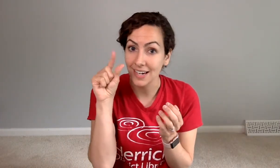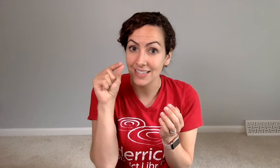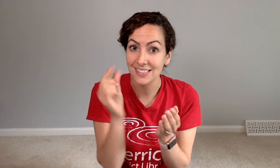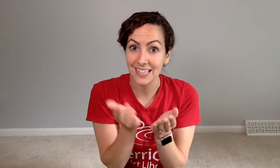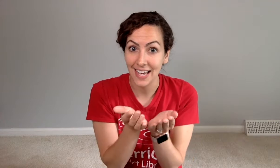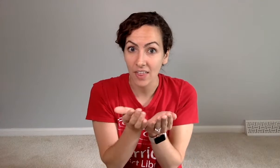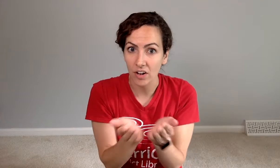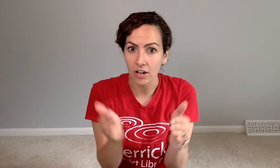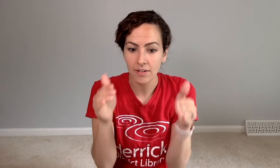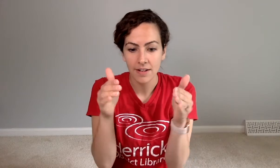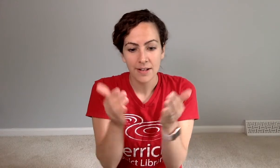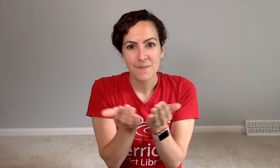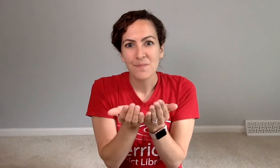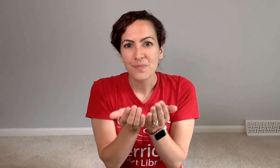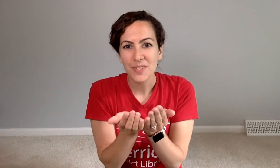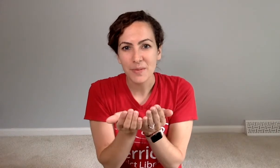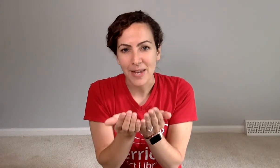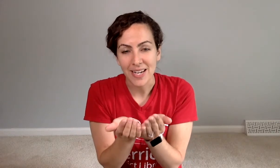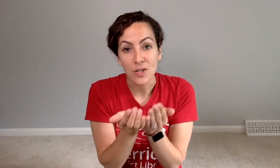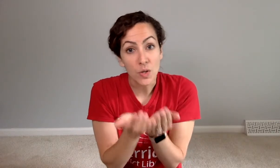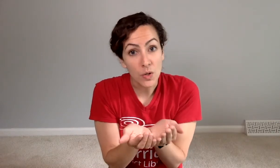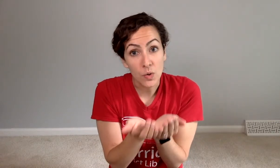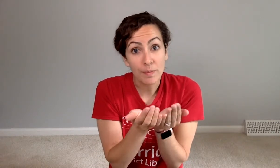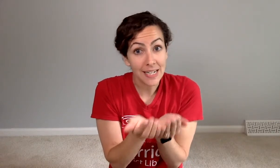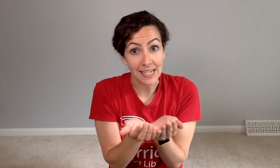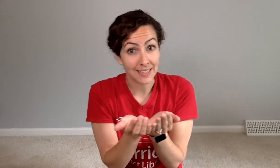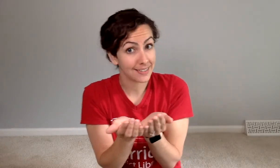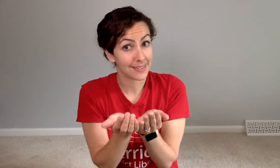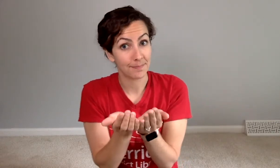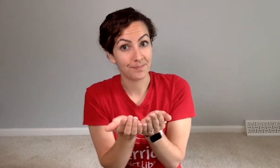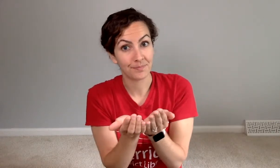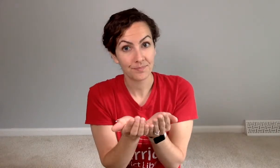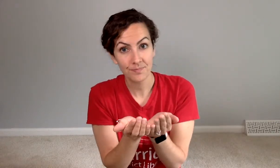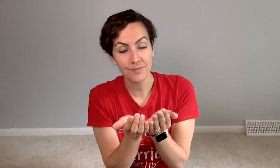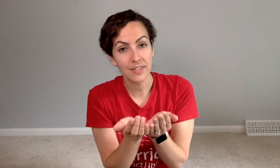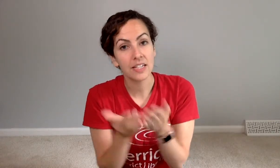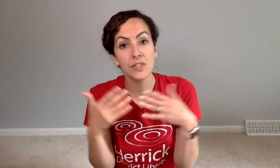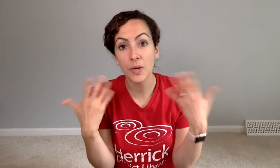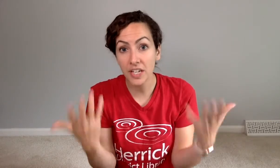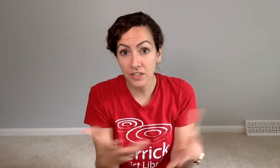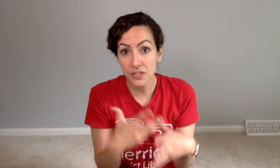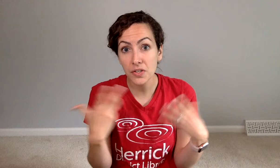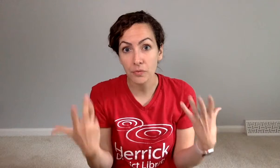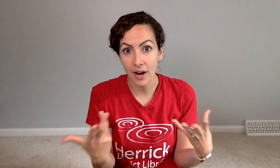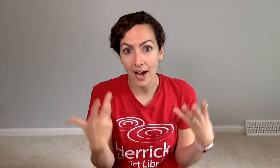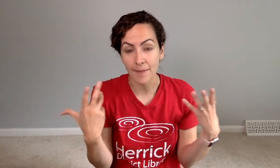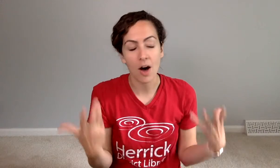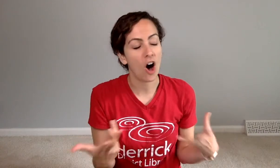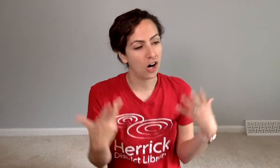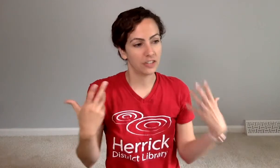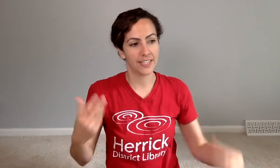signs together to make new meanings. So here's the rhyme all